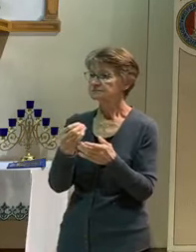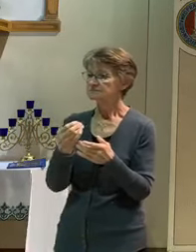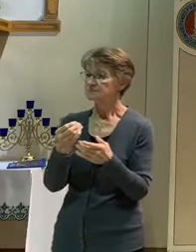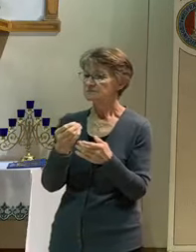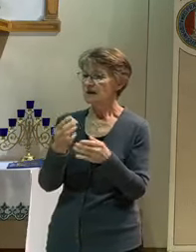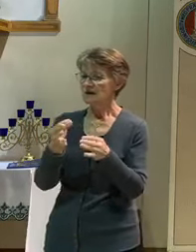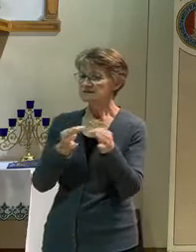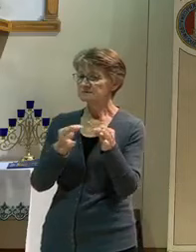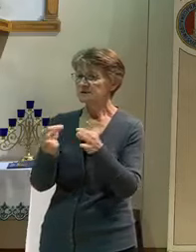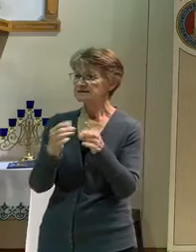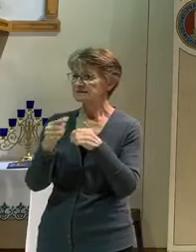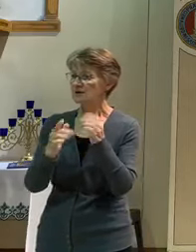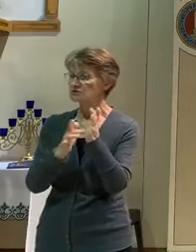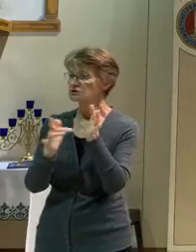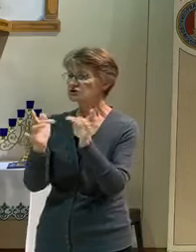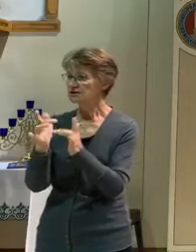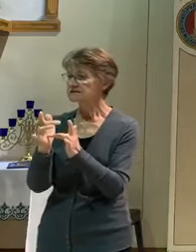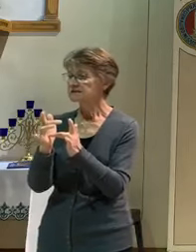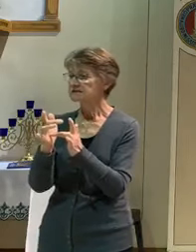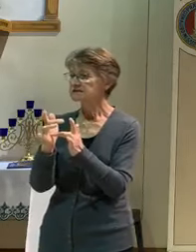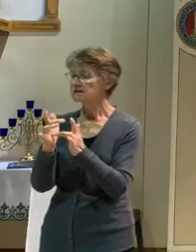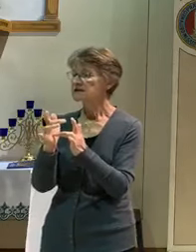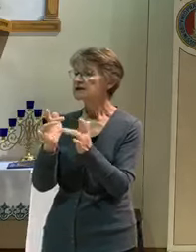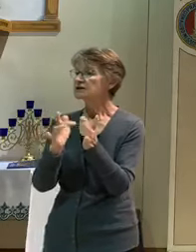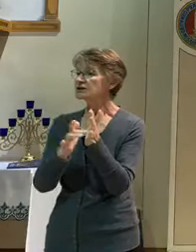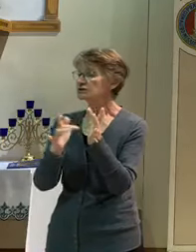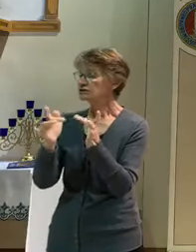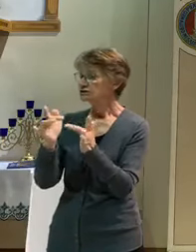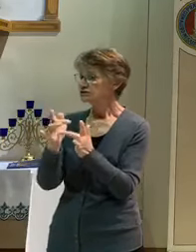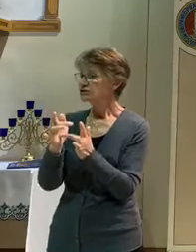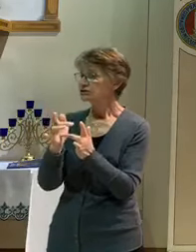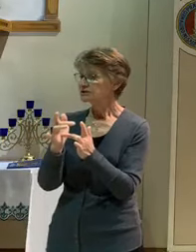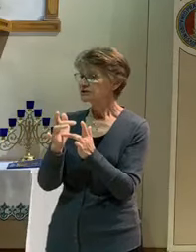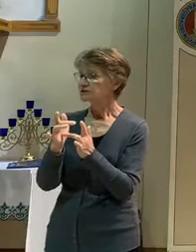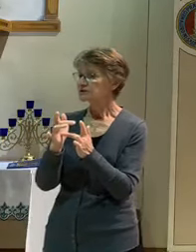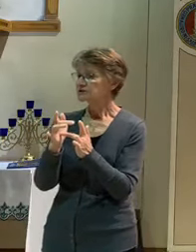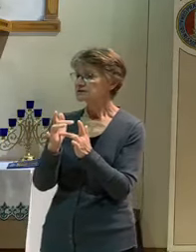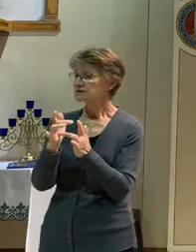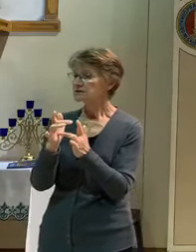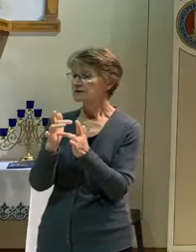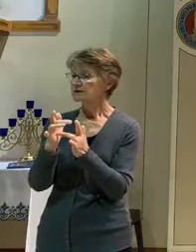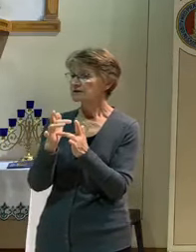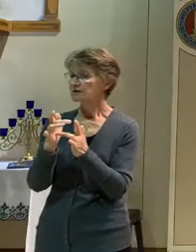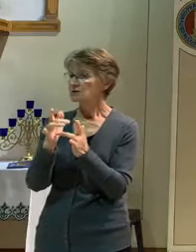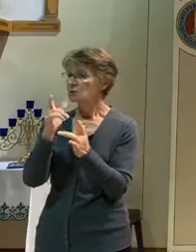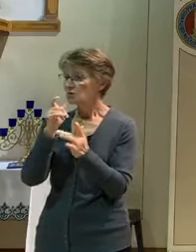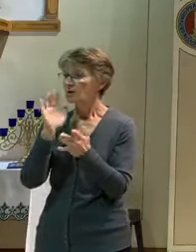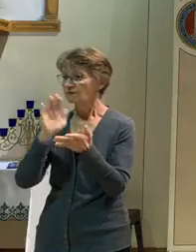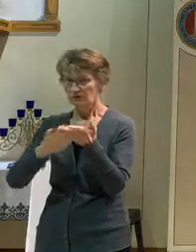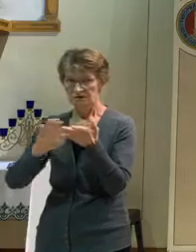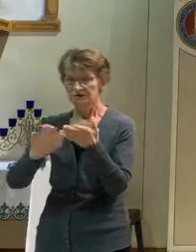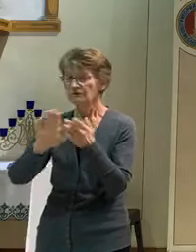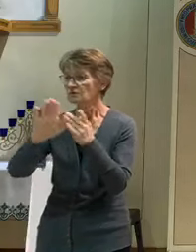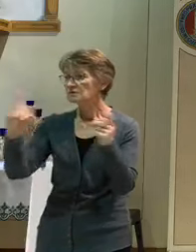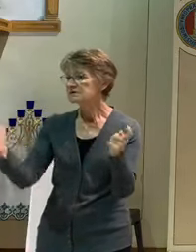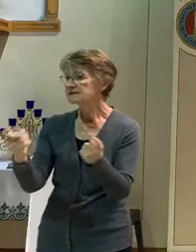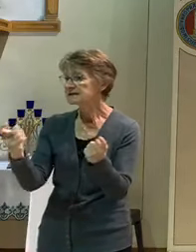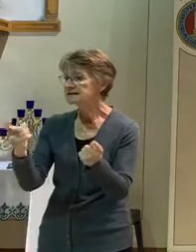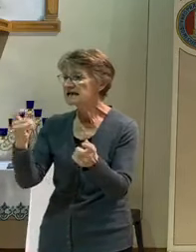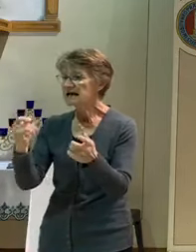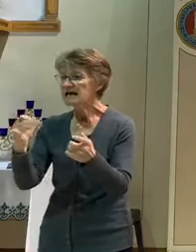the fulfillment of the old law. His 5 sermons correspond with the first 5 books of the